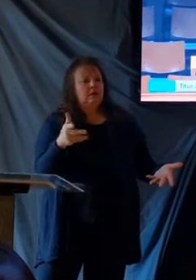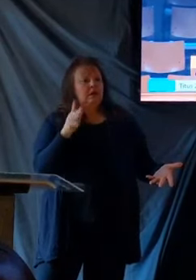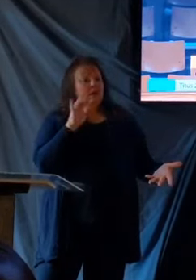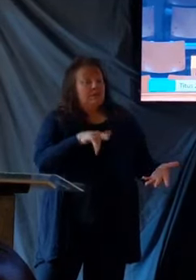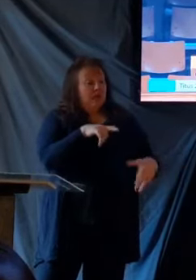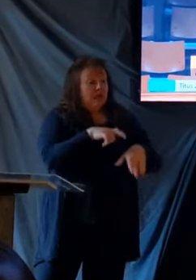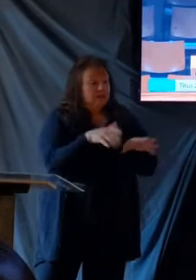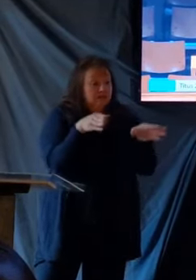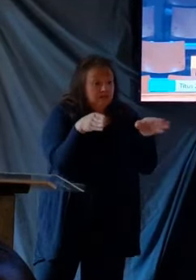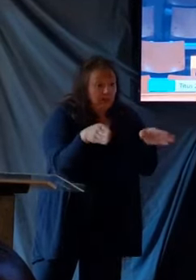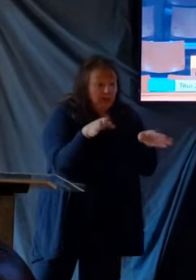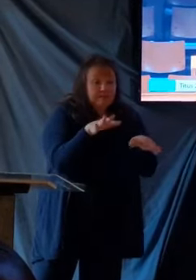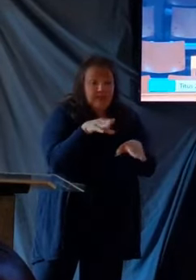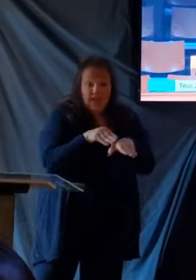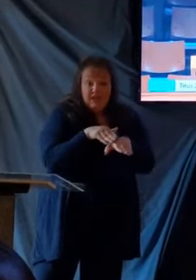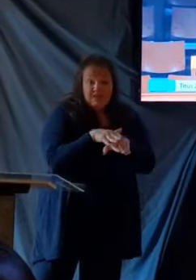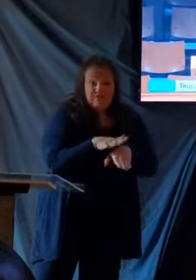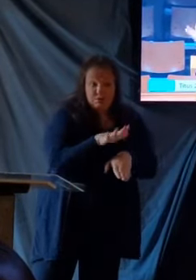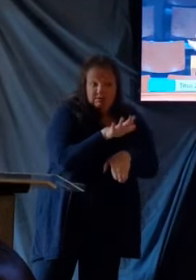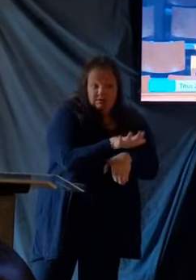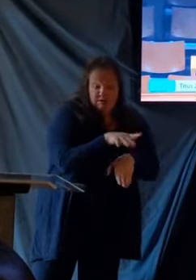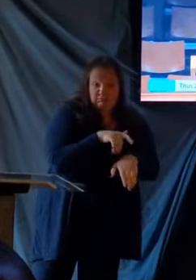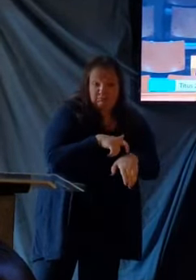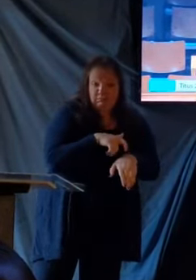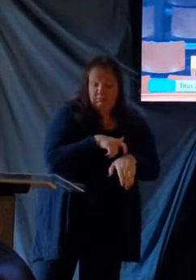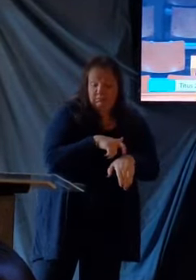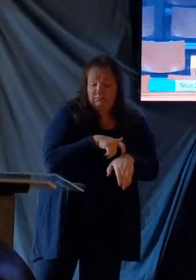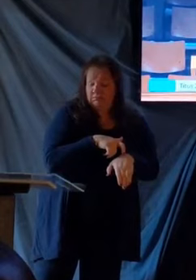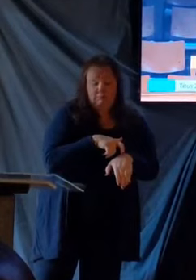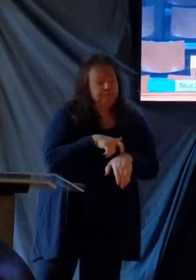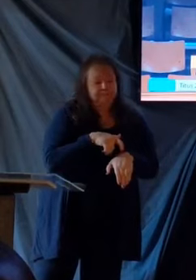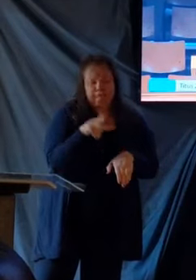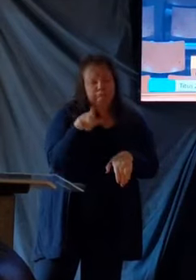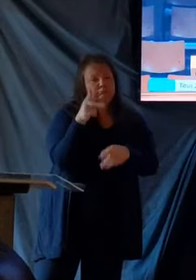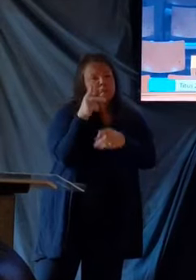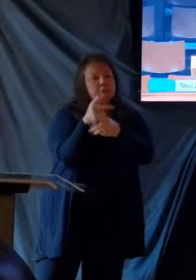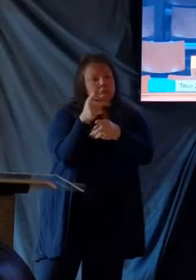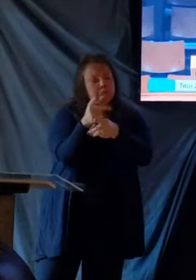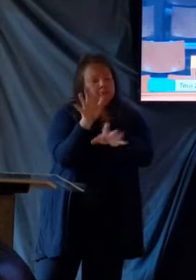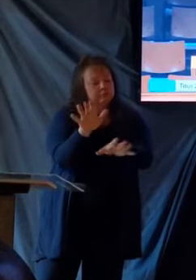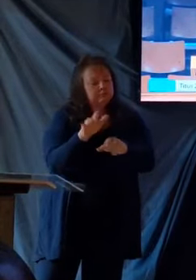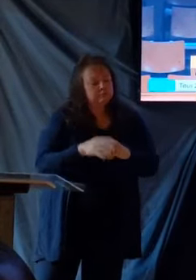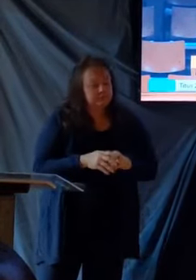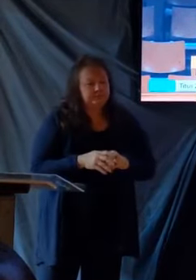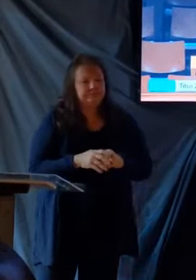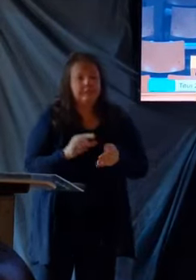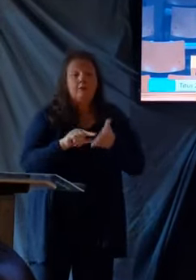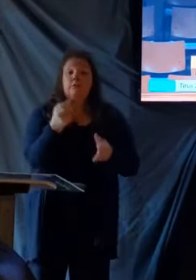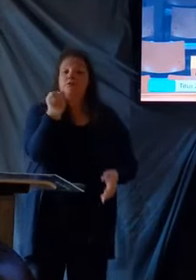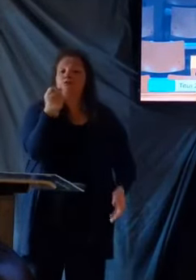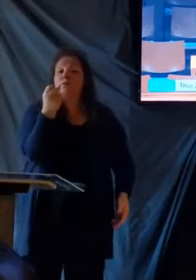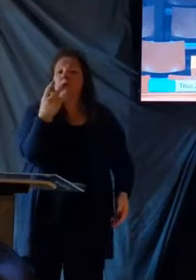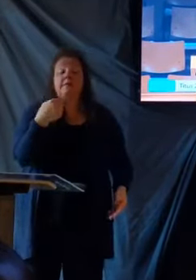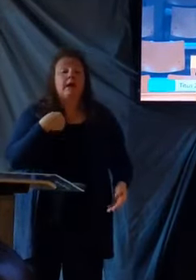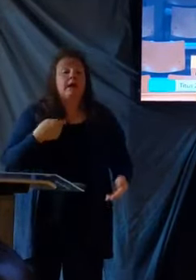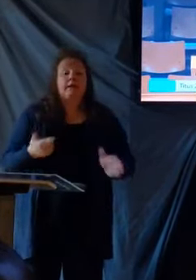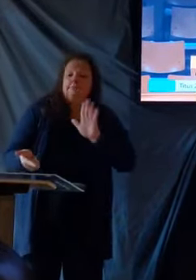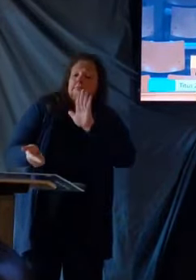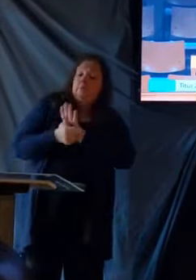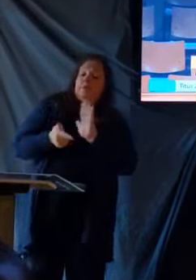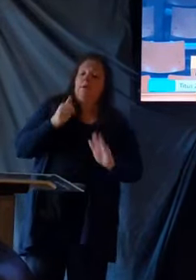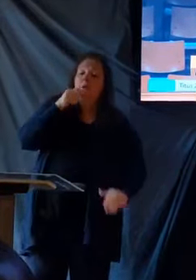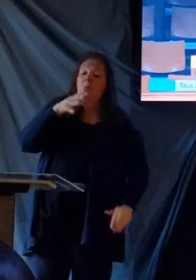that period of time and the influence of... So I want to be careful here. Verse 12, I do not allow a woman